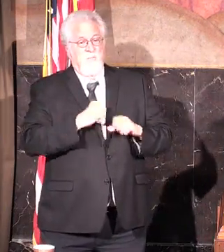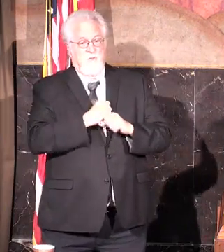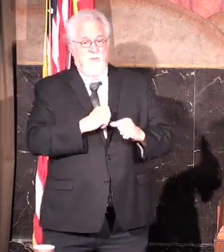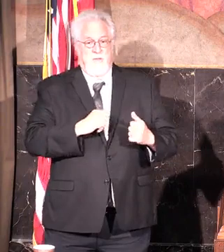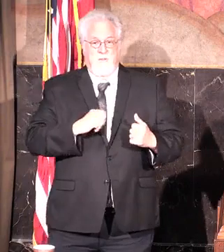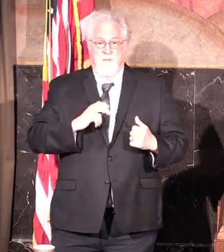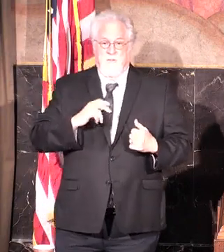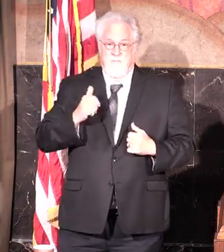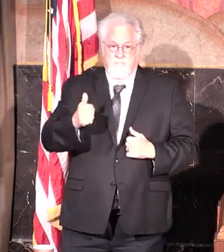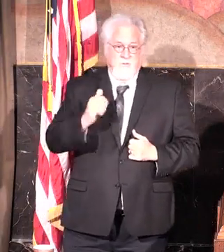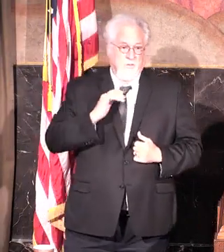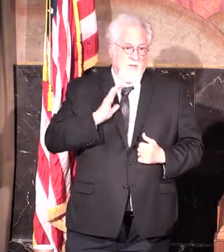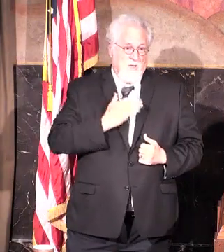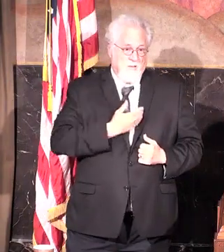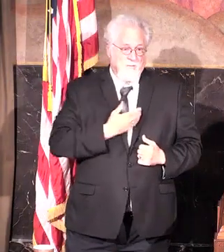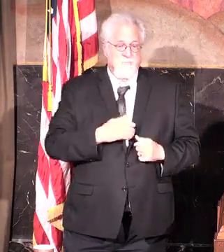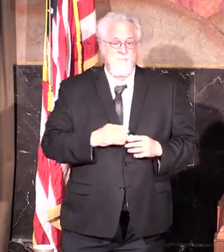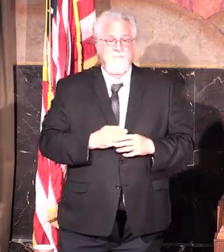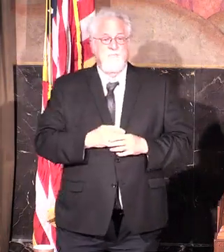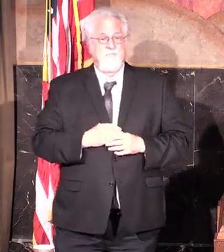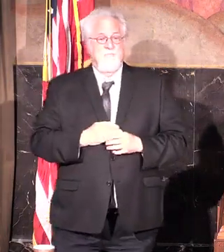protect your health as well.